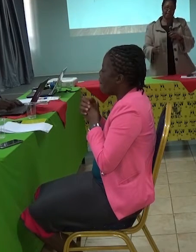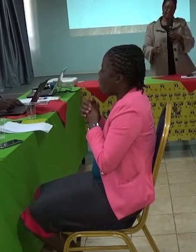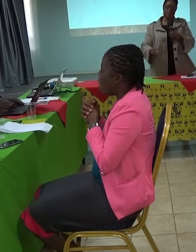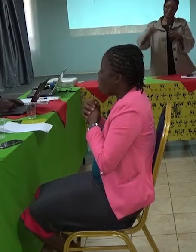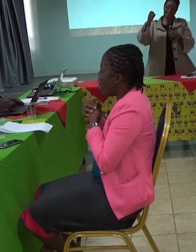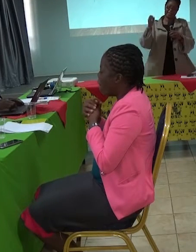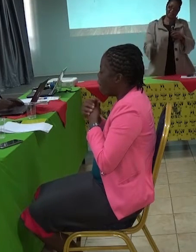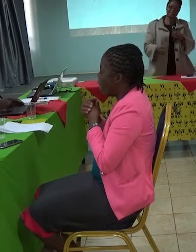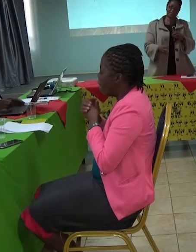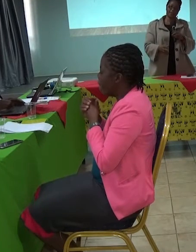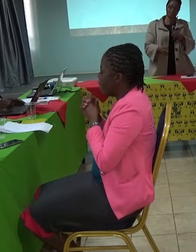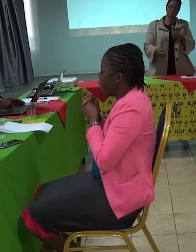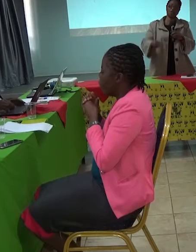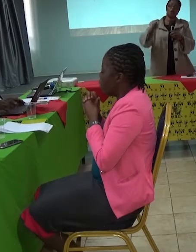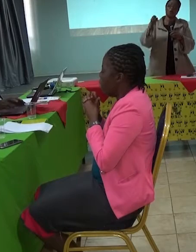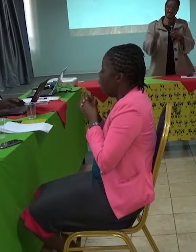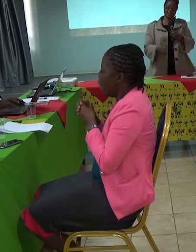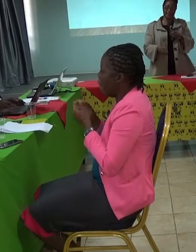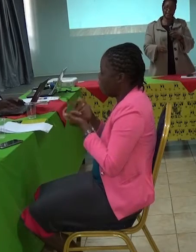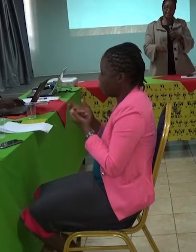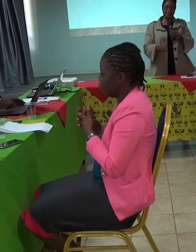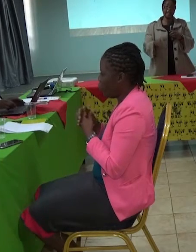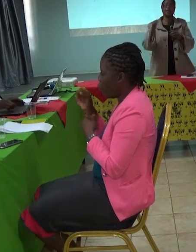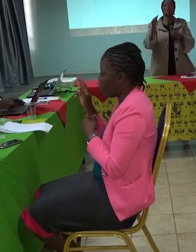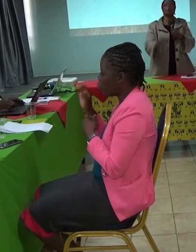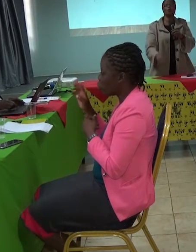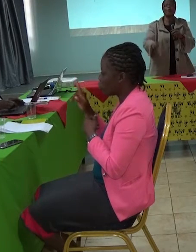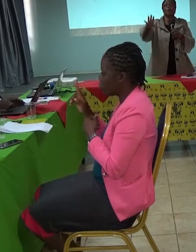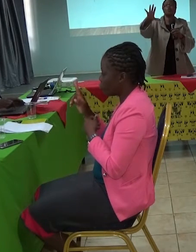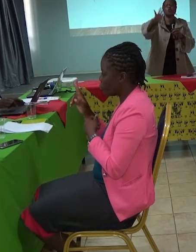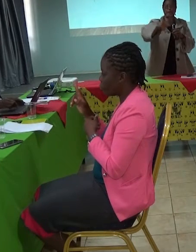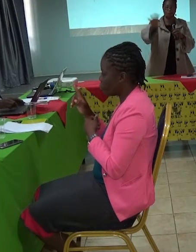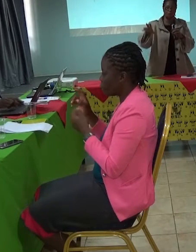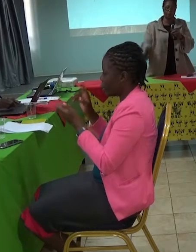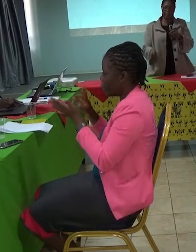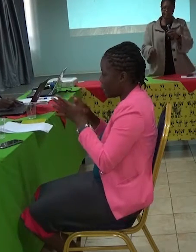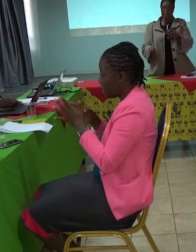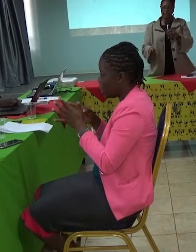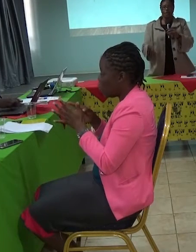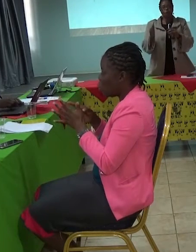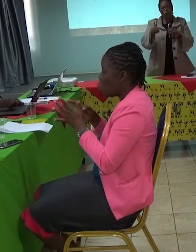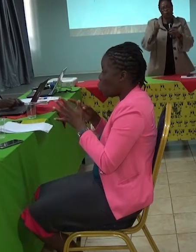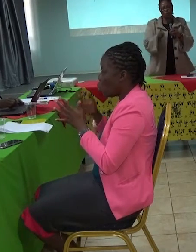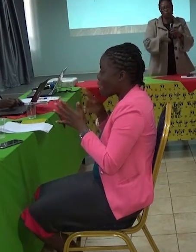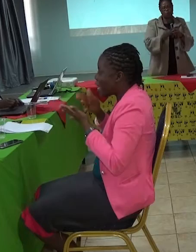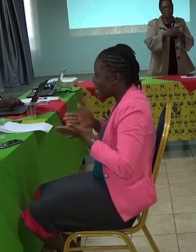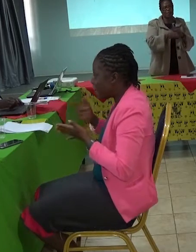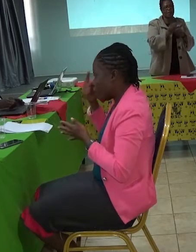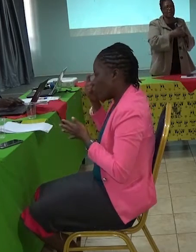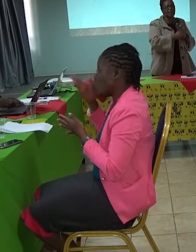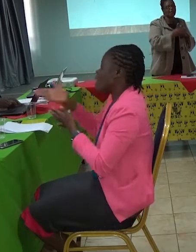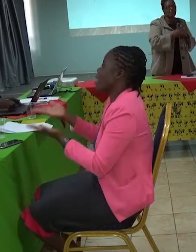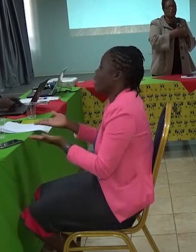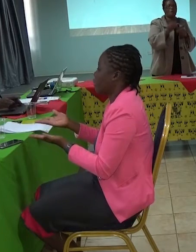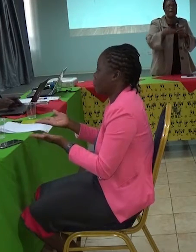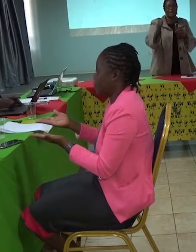of the day, whether a child has a special need or has a disability, they'll grow up and join the rest of society. If we continue putting